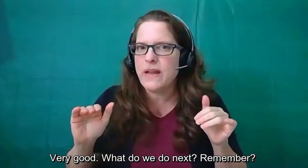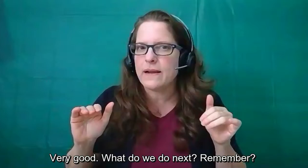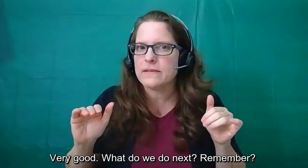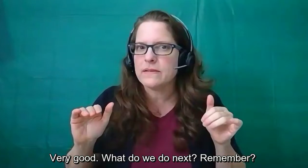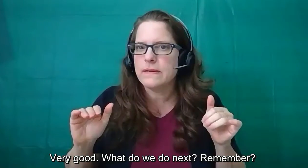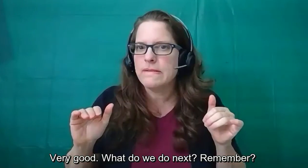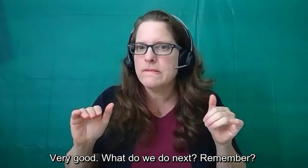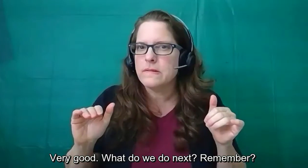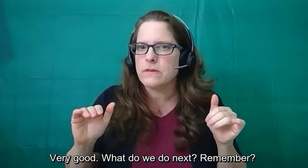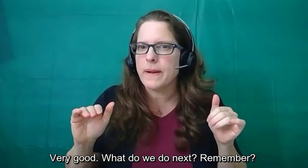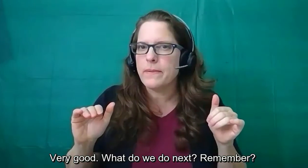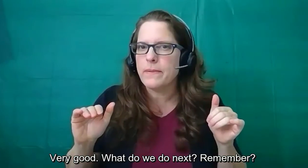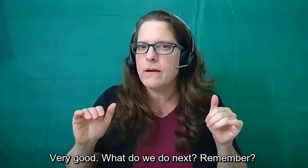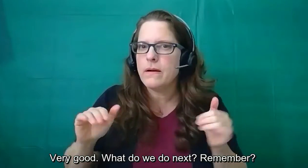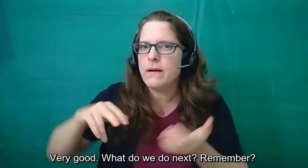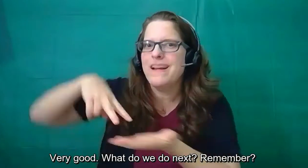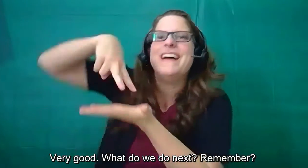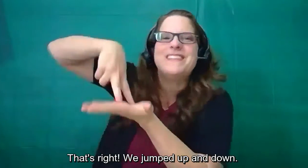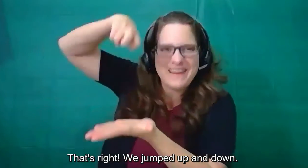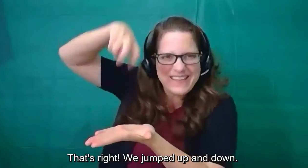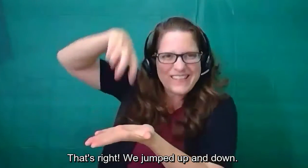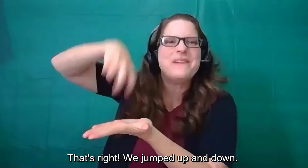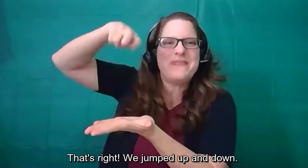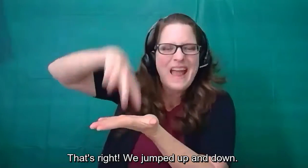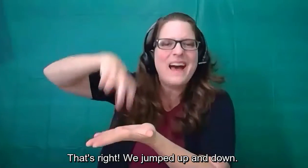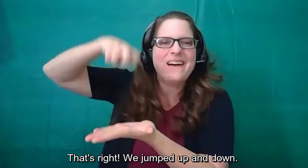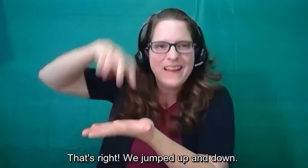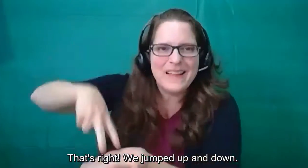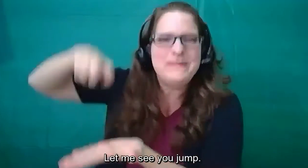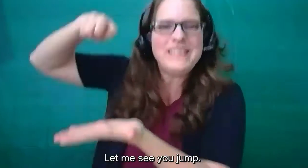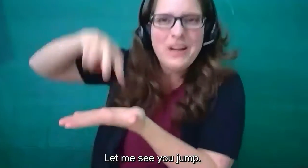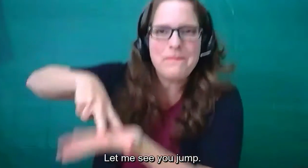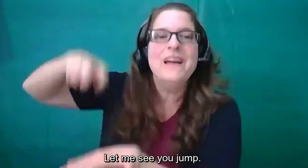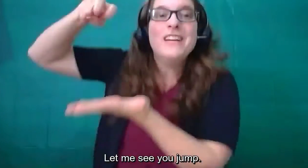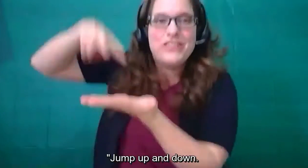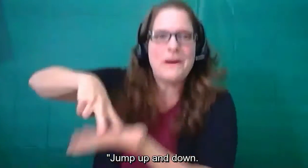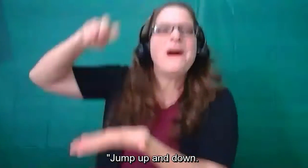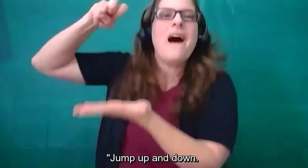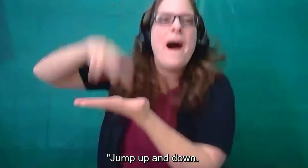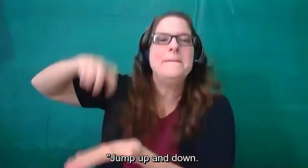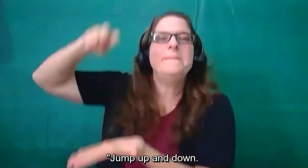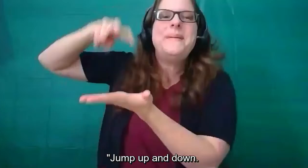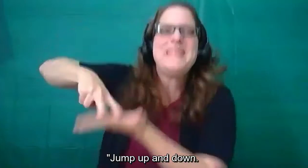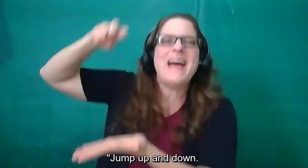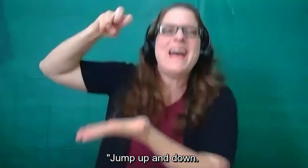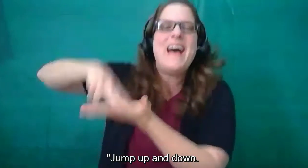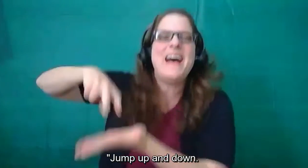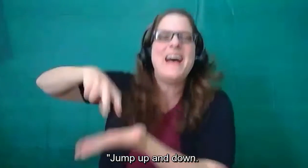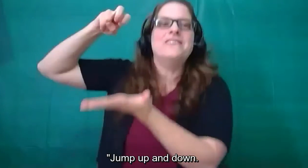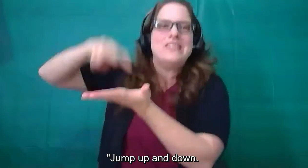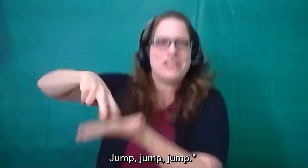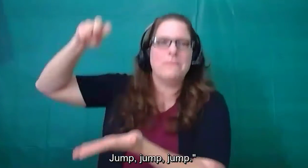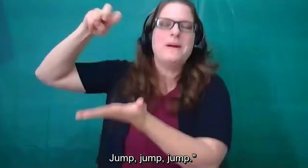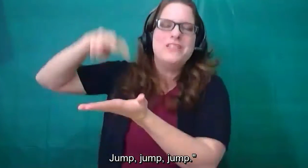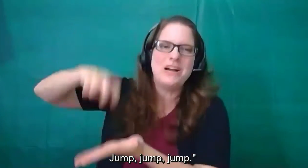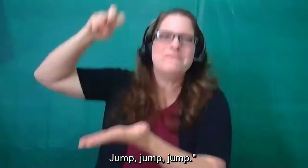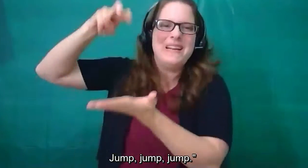next? Remember? That's right, we jumped up and down. Let me see you jump. Jump up and down. Jump, jump,